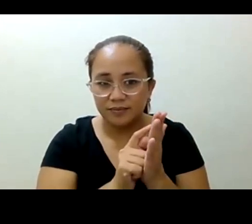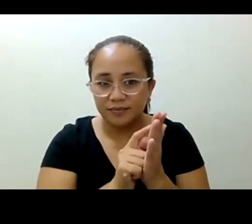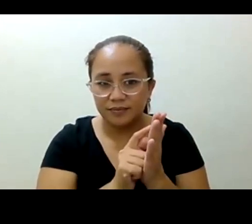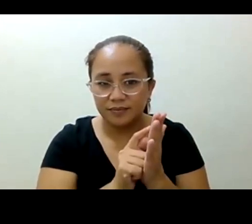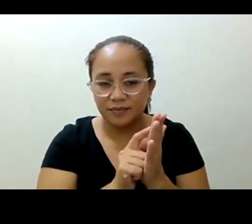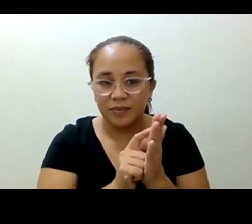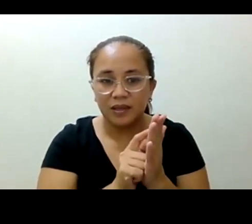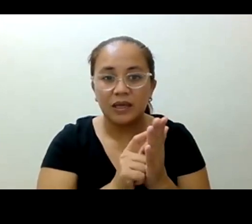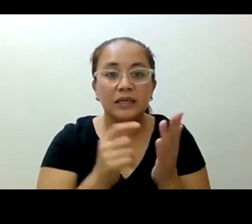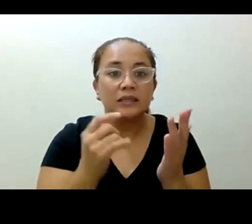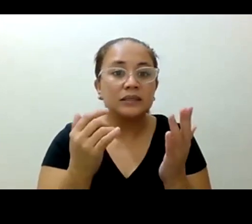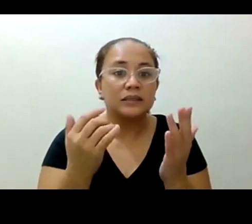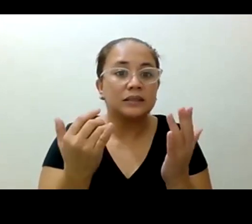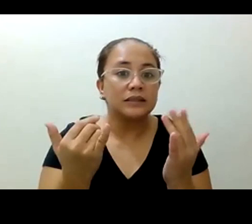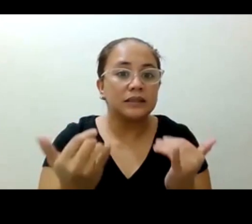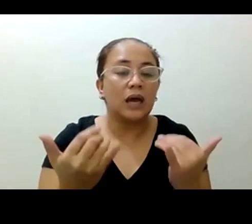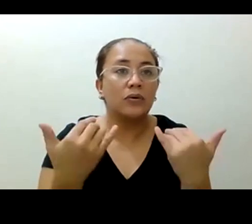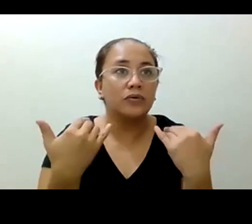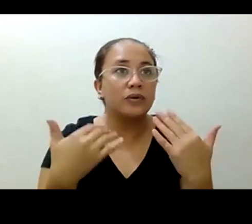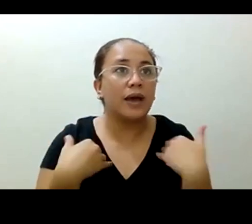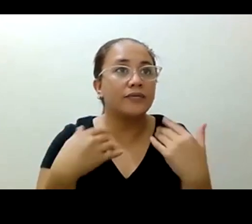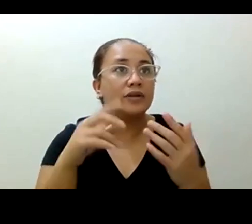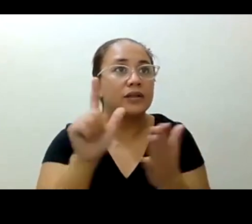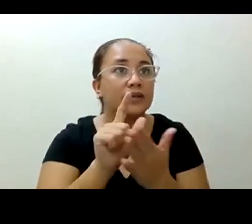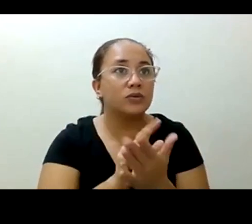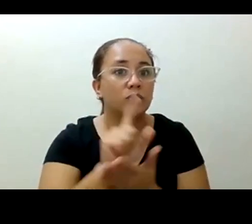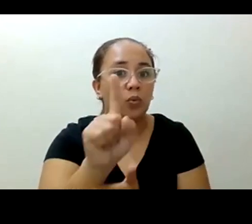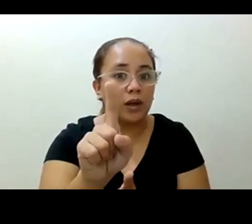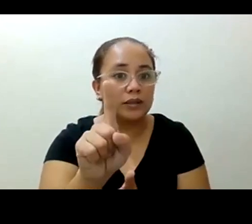So far we've asked lesson 2 and lesson 3.